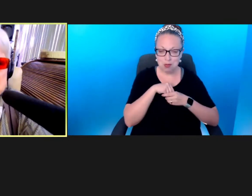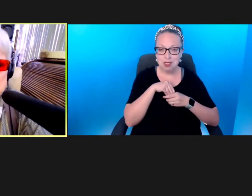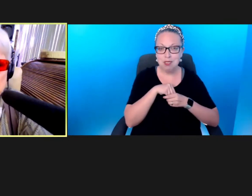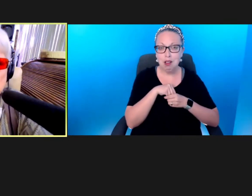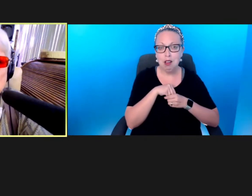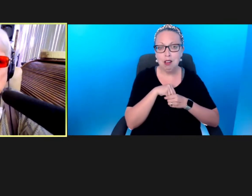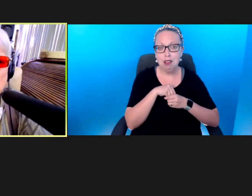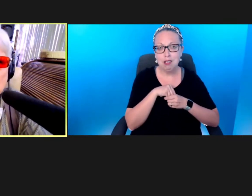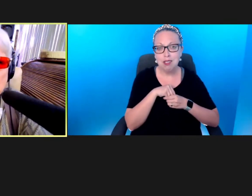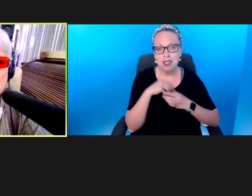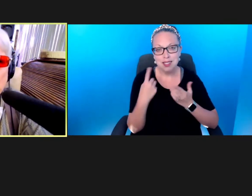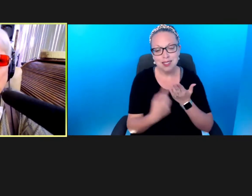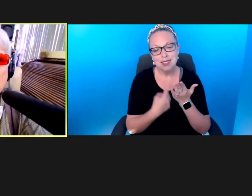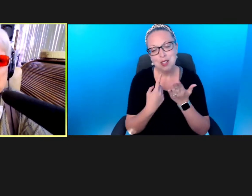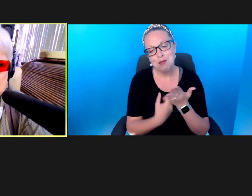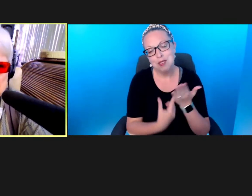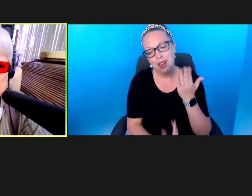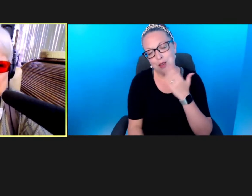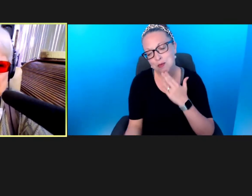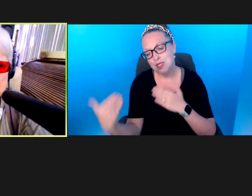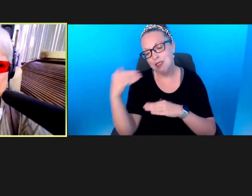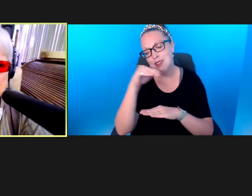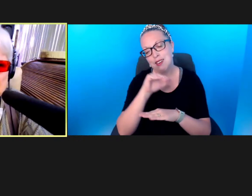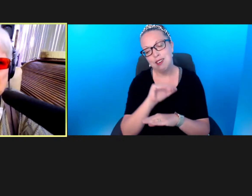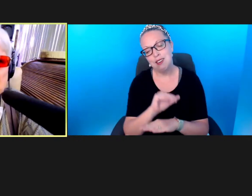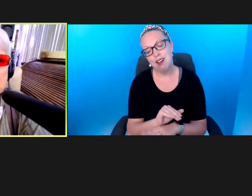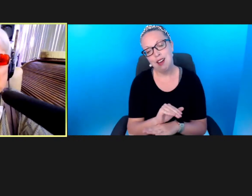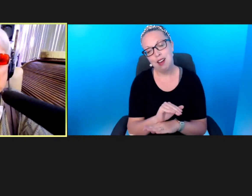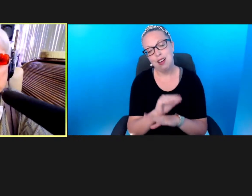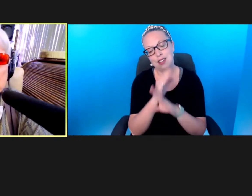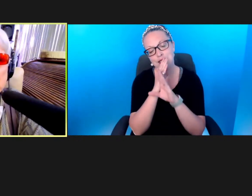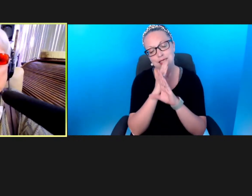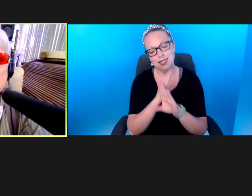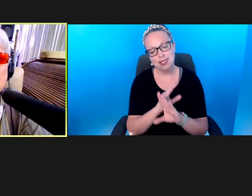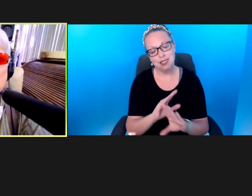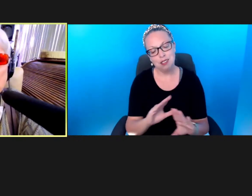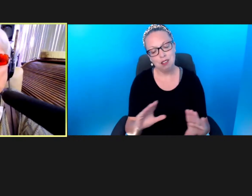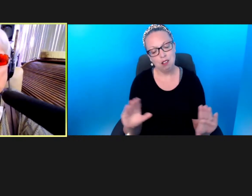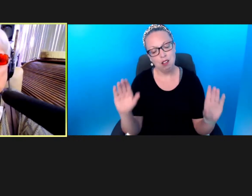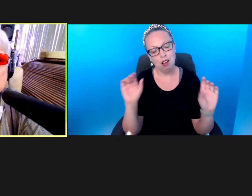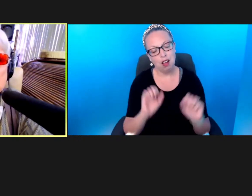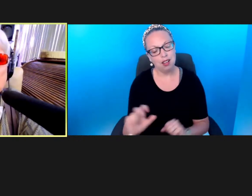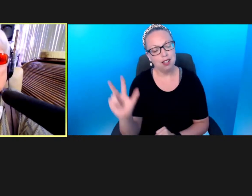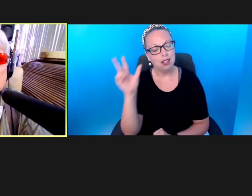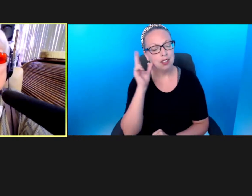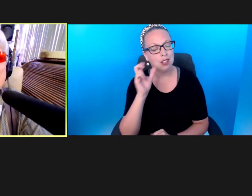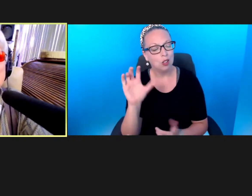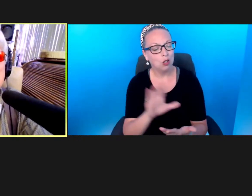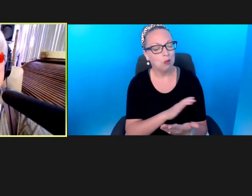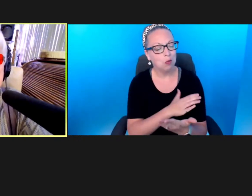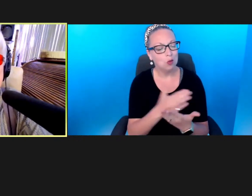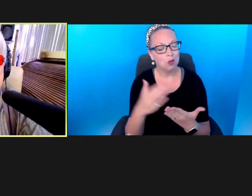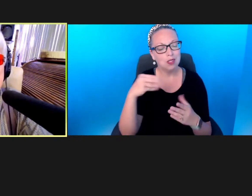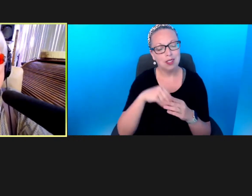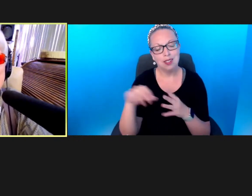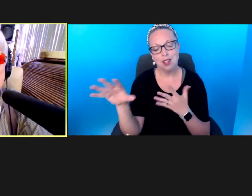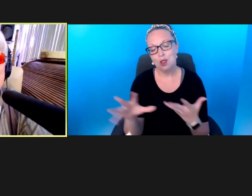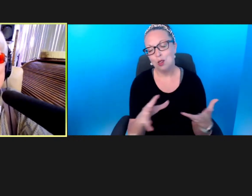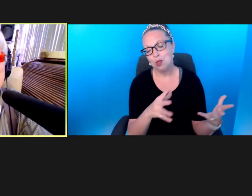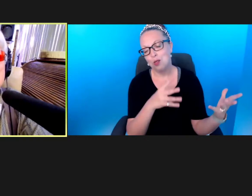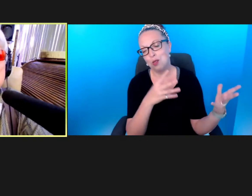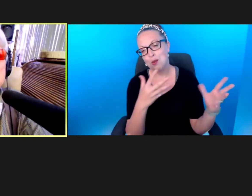night is full and still, I hear him in the wind. I'm just a